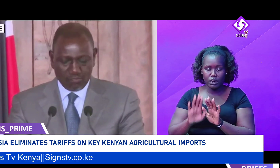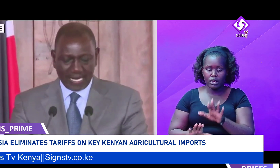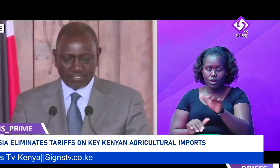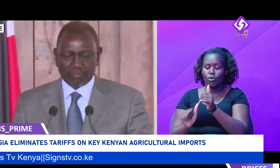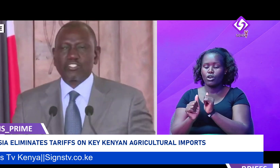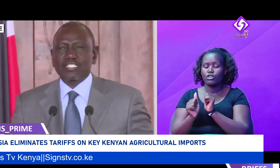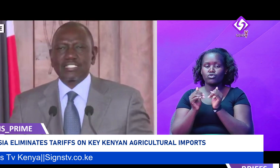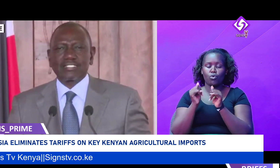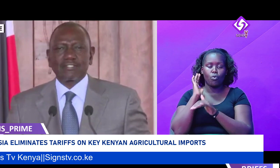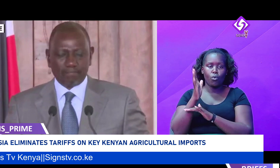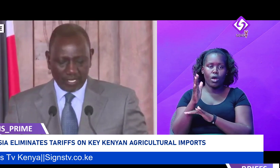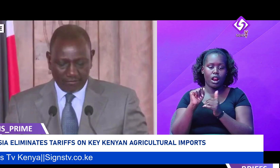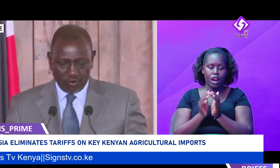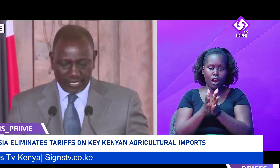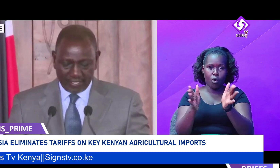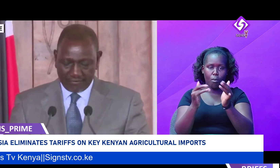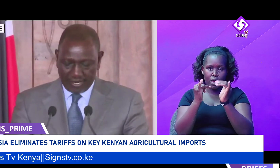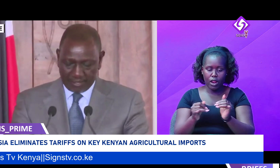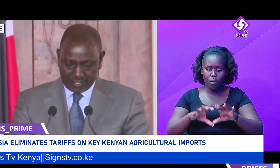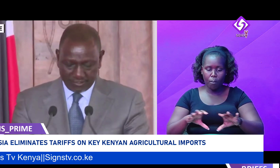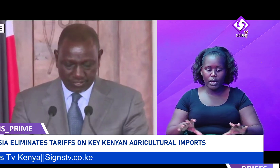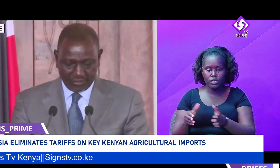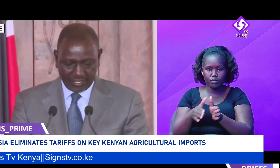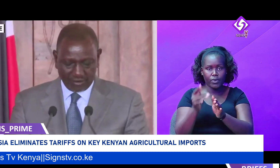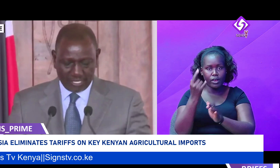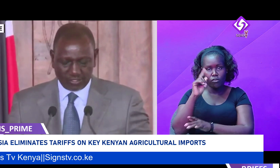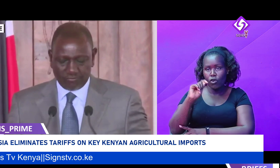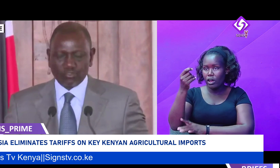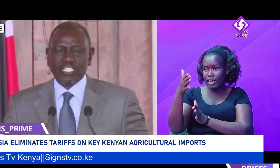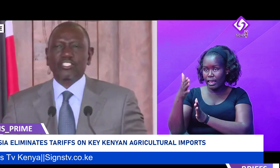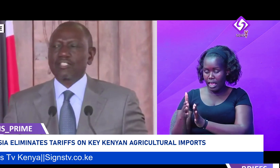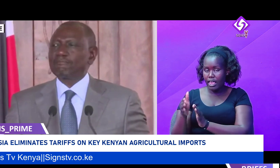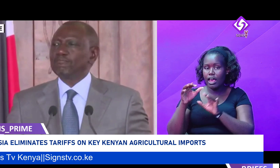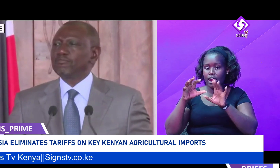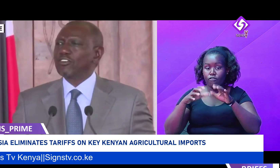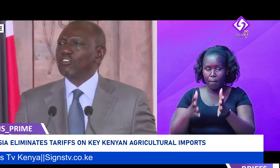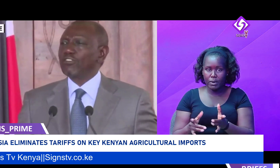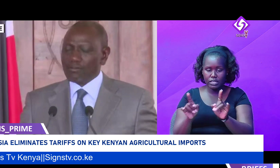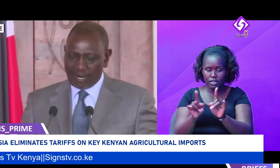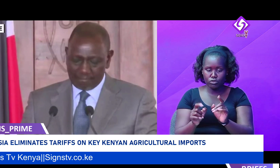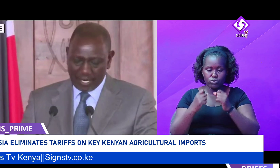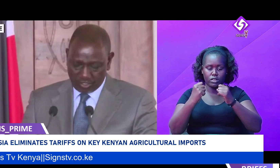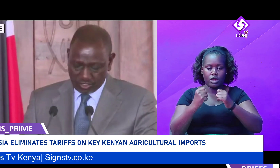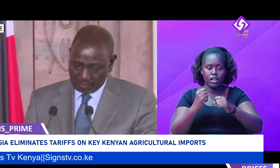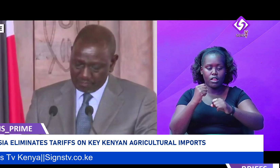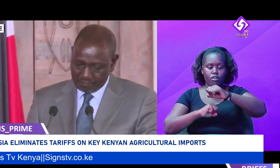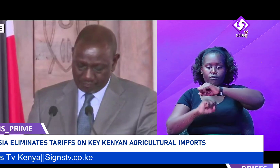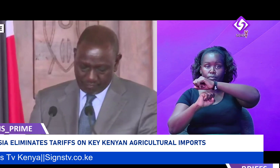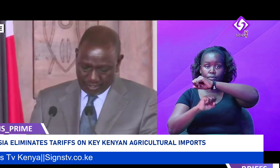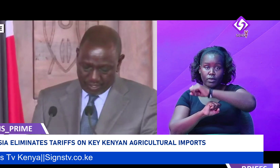open new market opportunities for Kenyan farmers and strengthen the commercial foundation of our